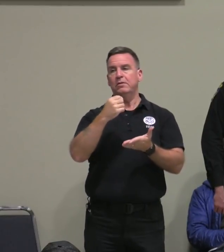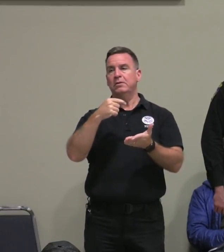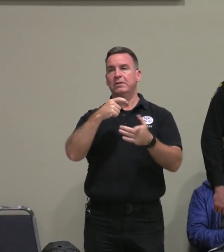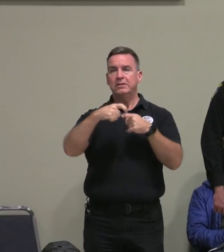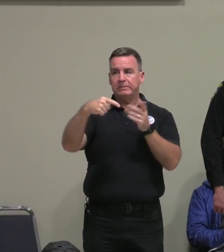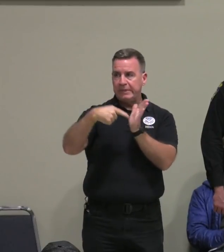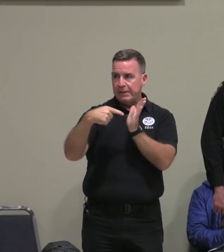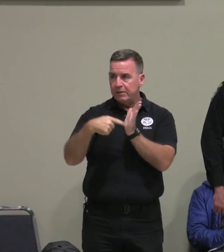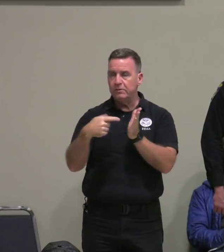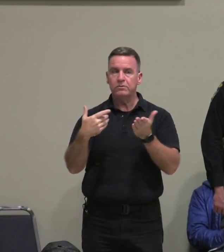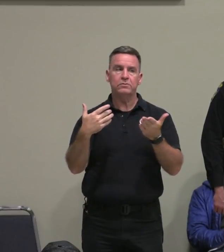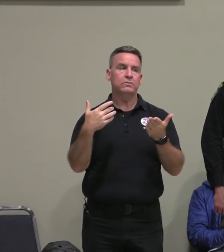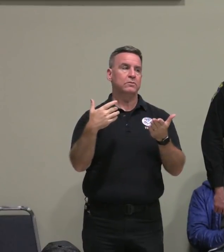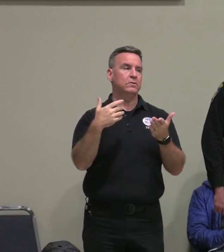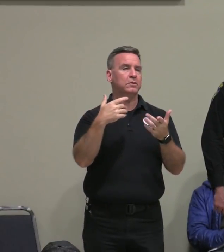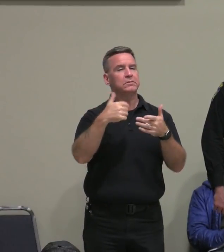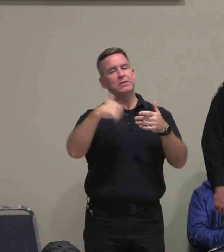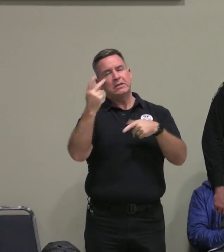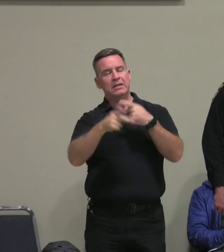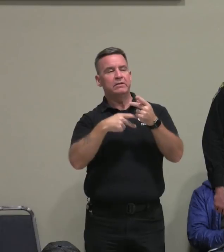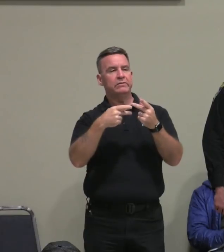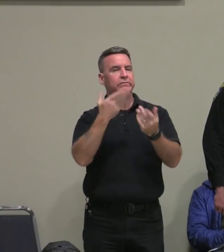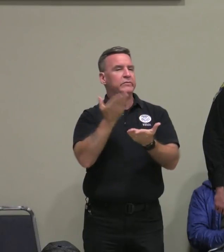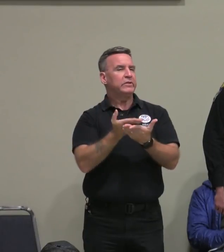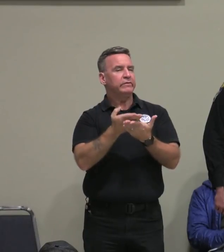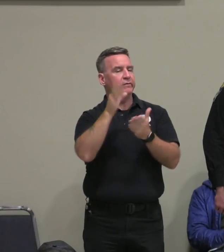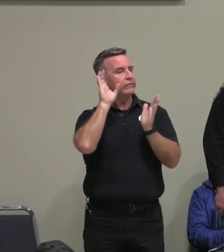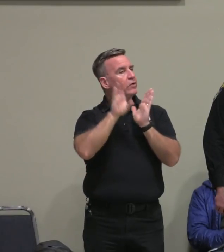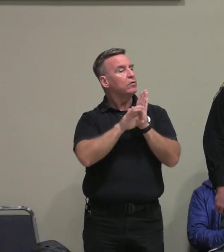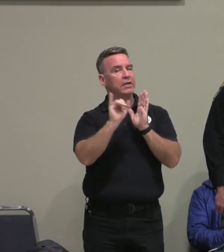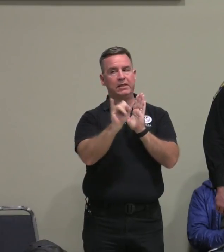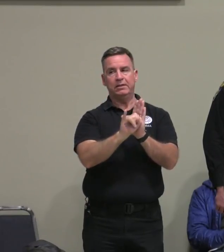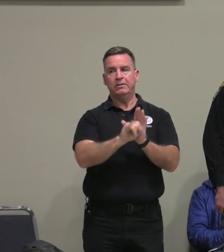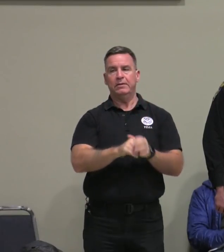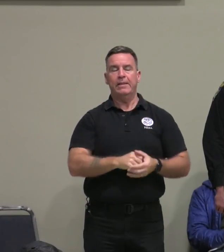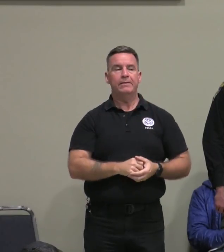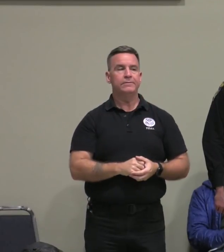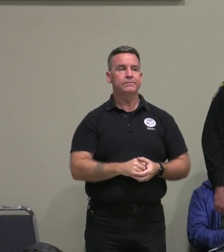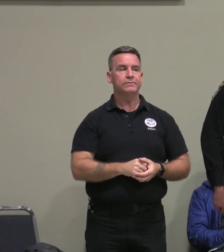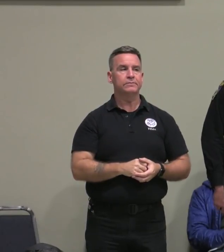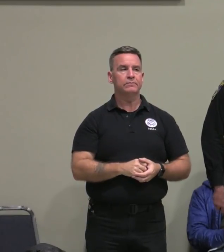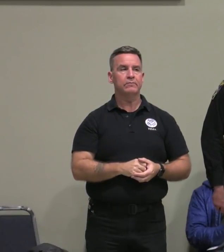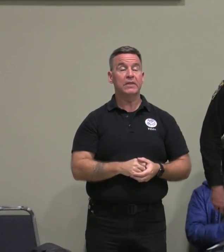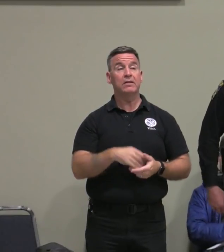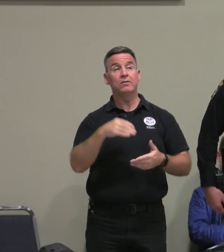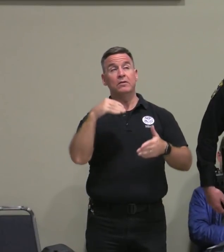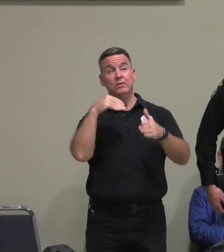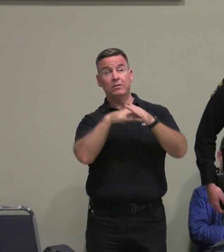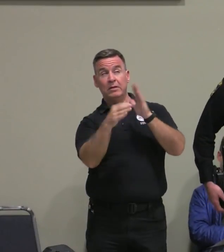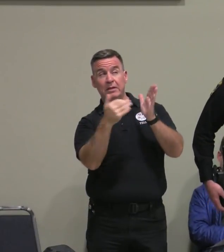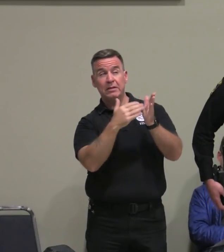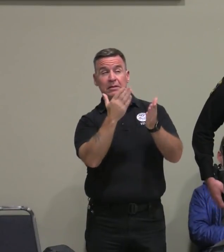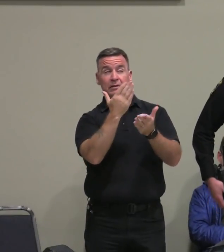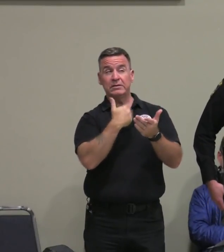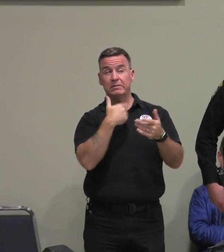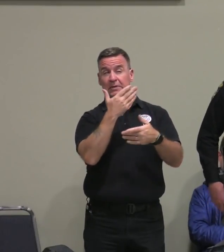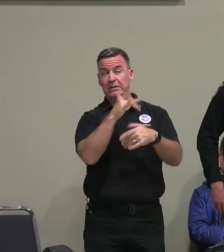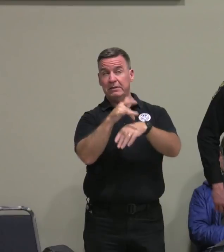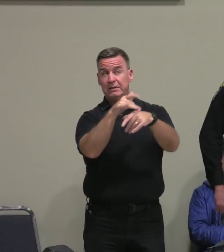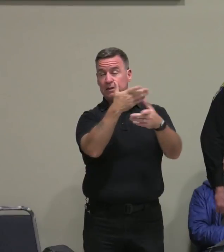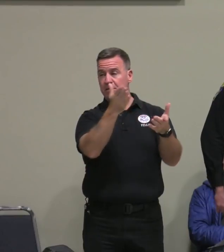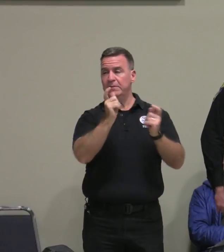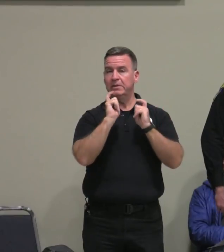bill, or some other form of a valid photo ID. Upon reentry there's going to be some resources there.